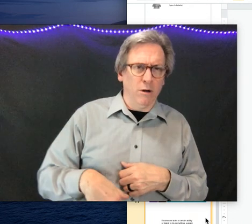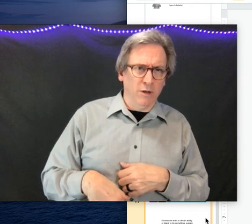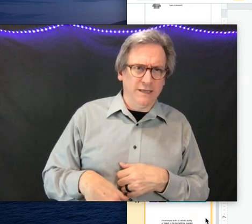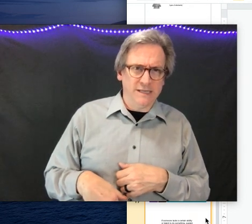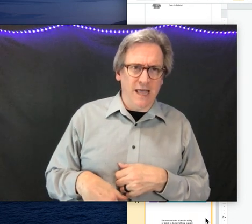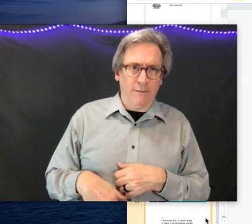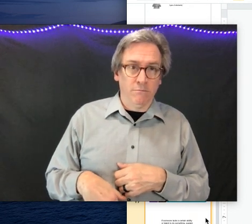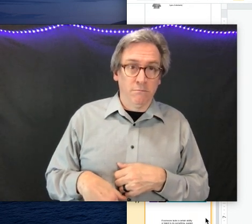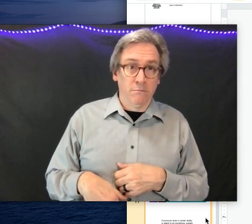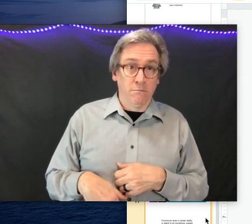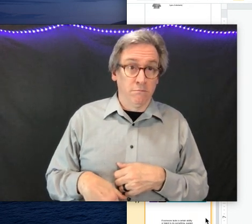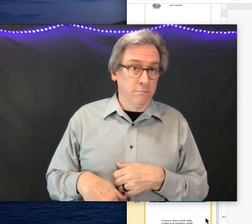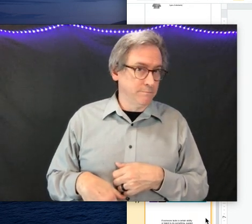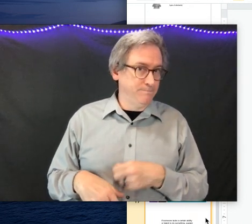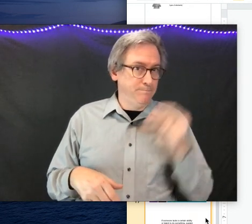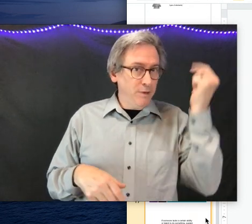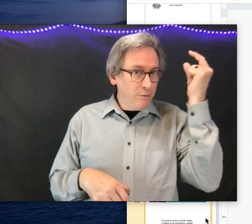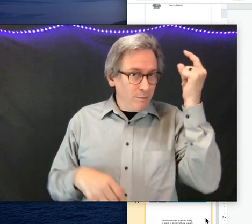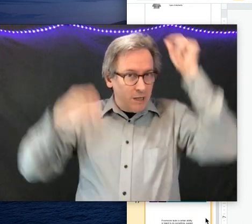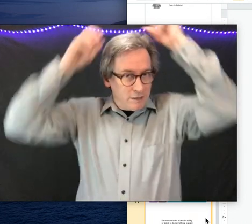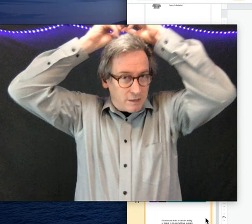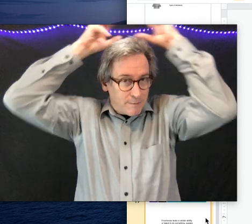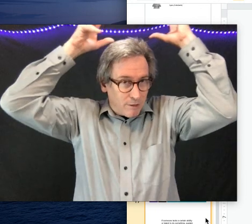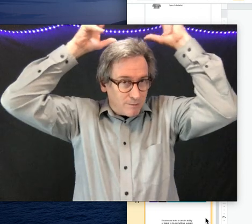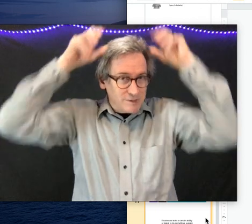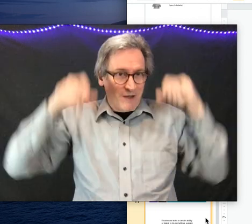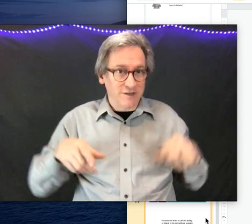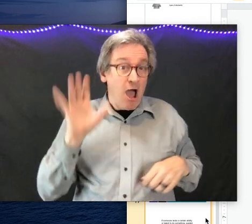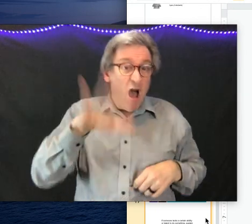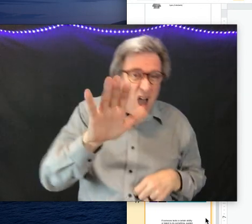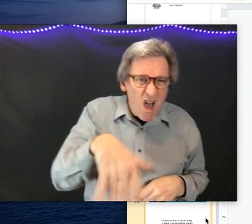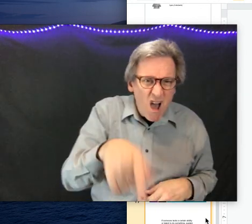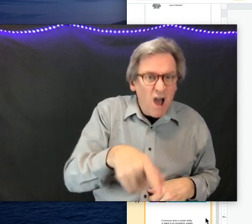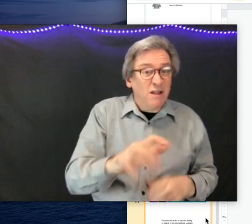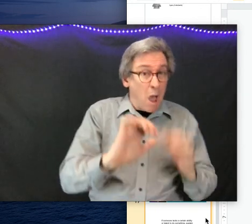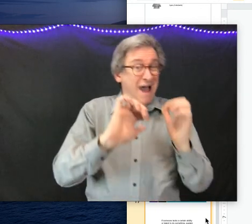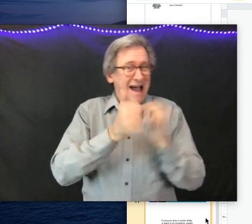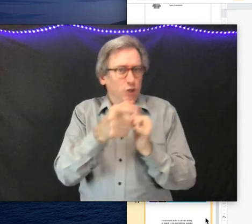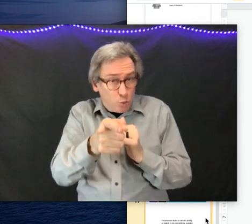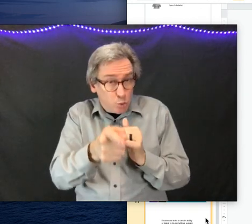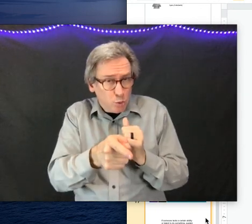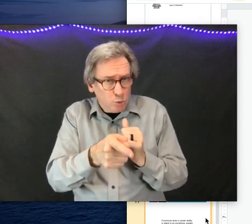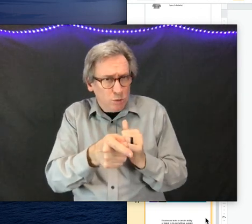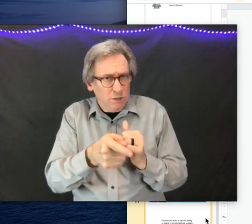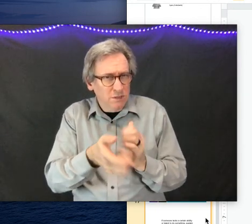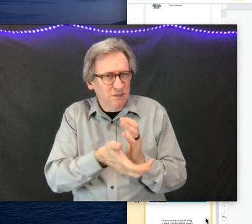I'm horrible at this game," boom, the light bulb goes off. You say,